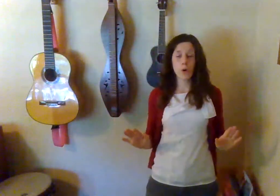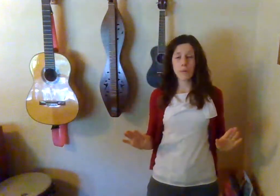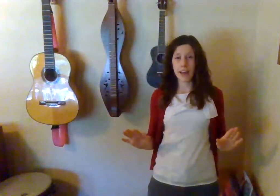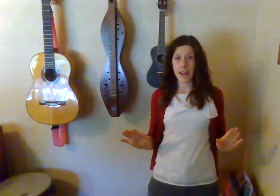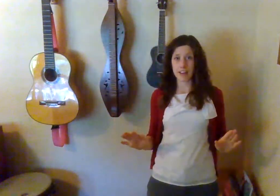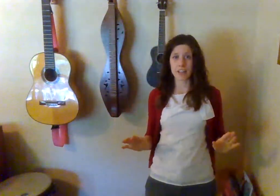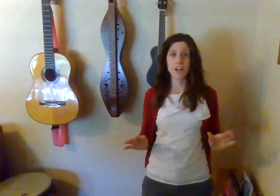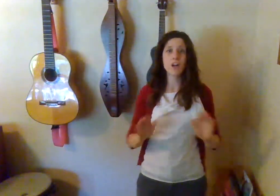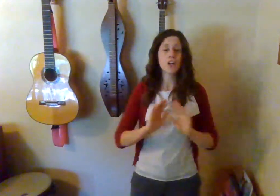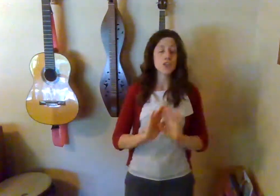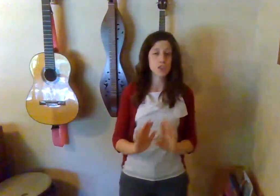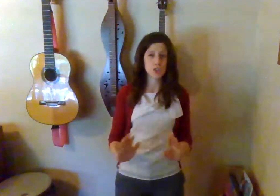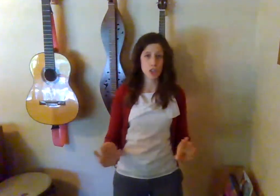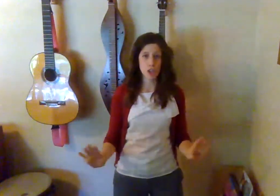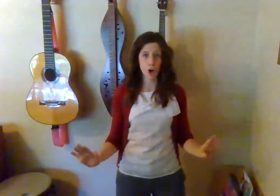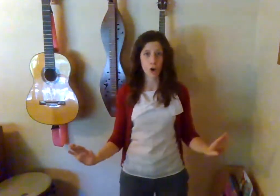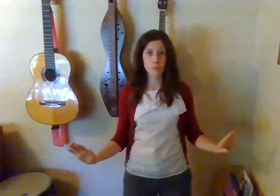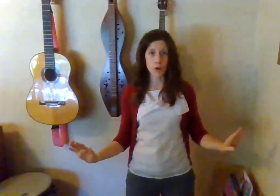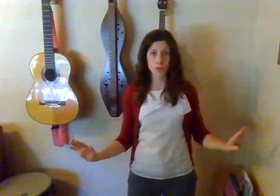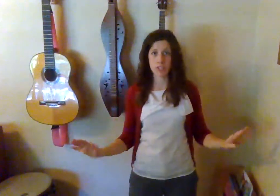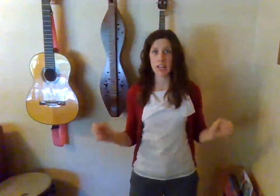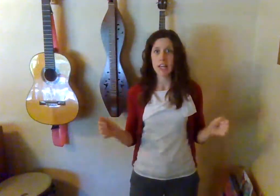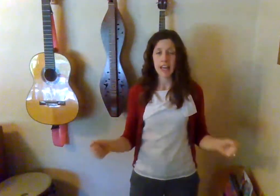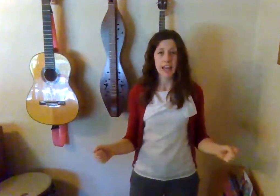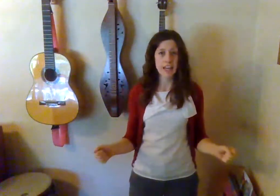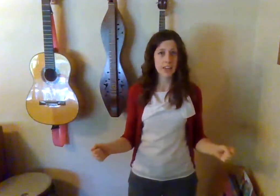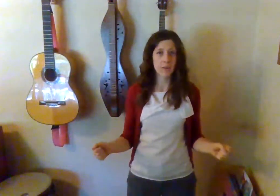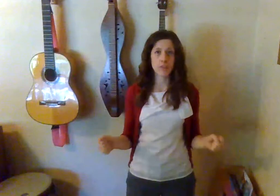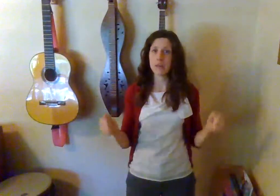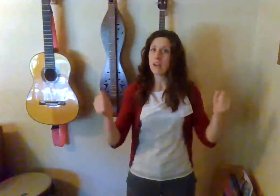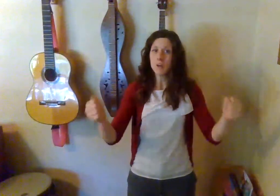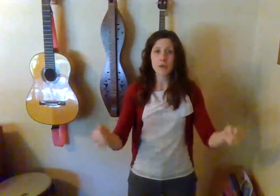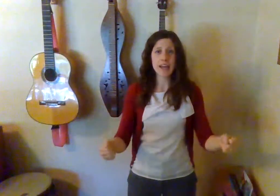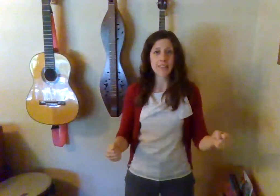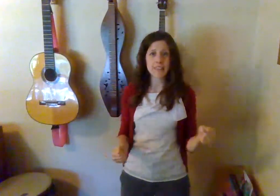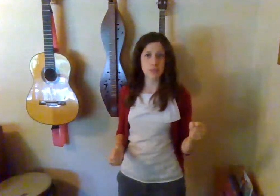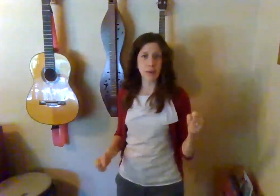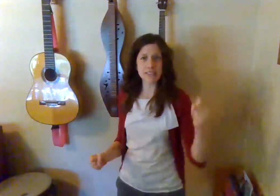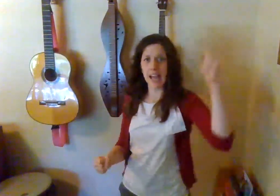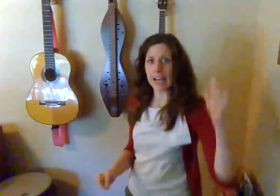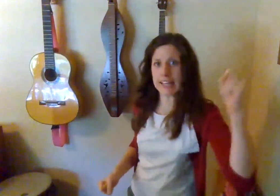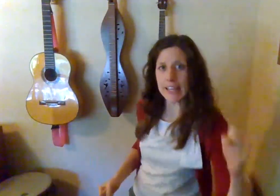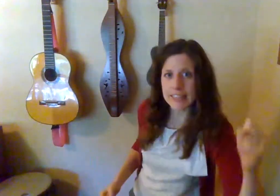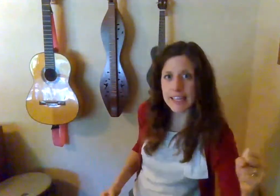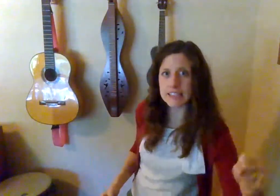Whole pattern. Slow motion. Hang in there with me. We got this. Everybody say, I got this.